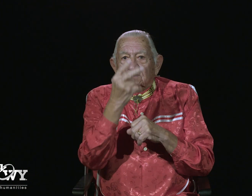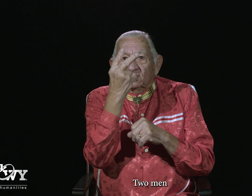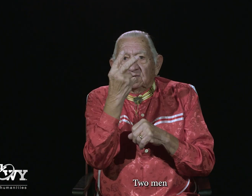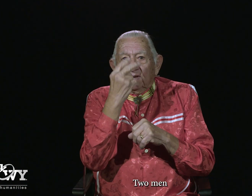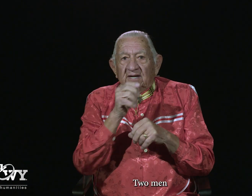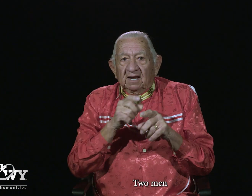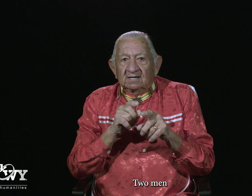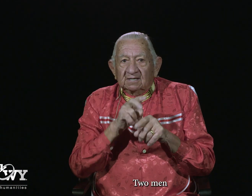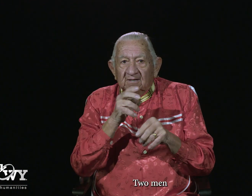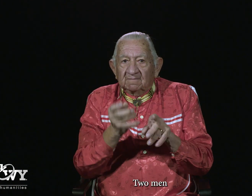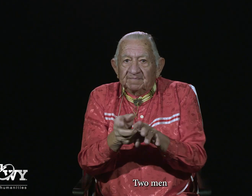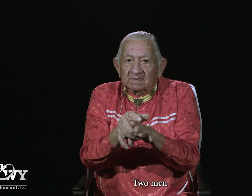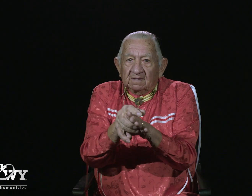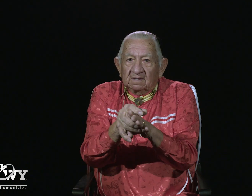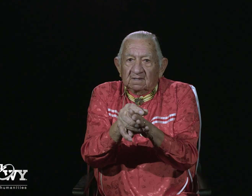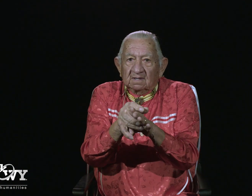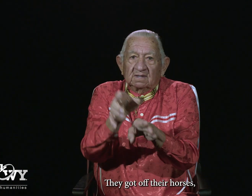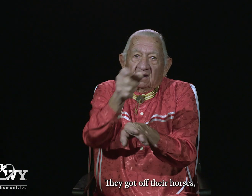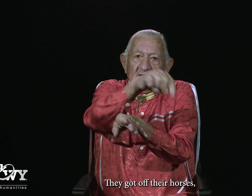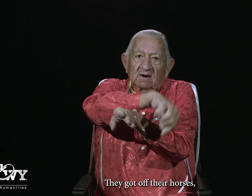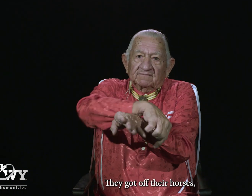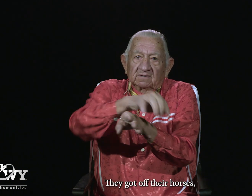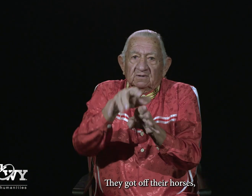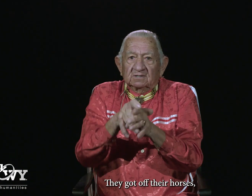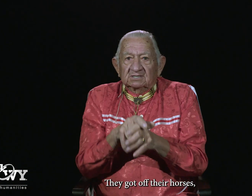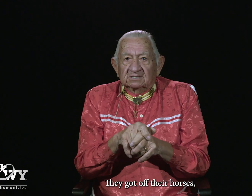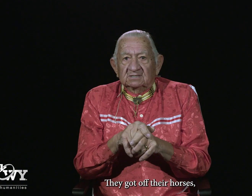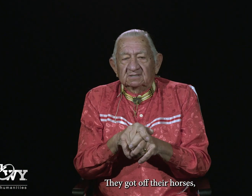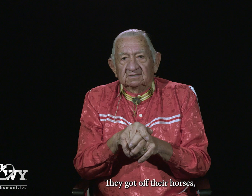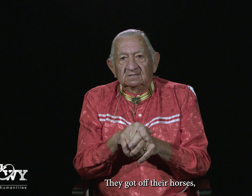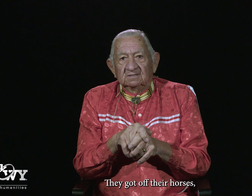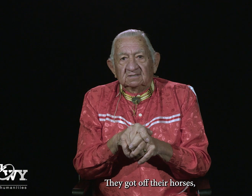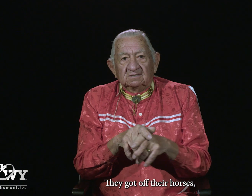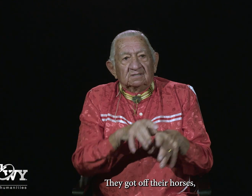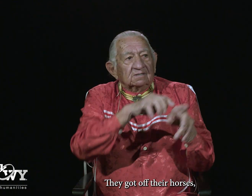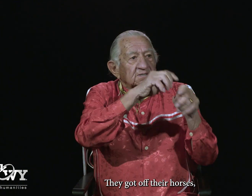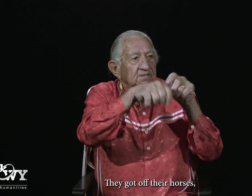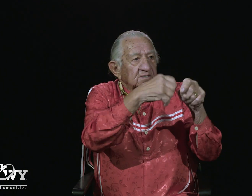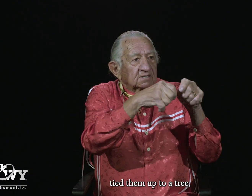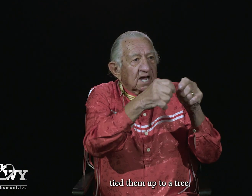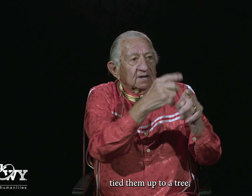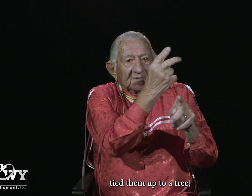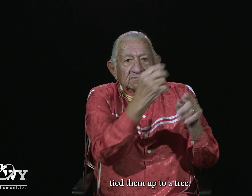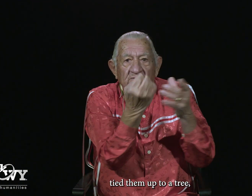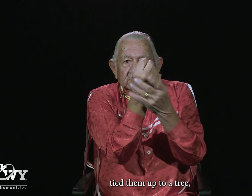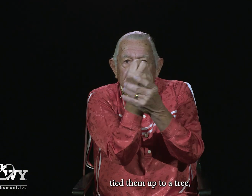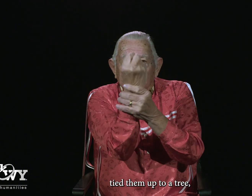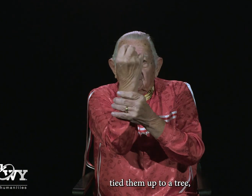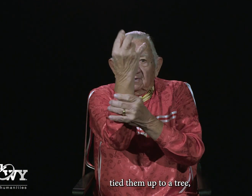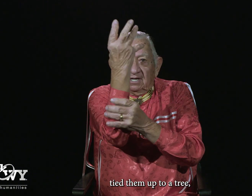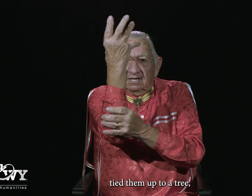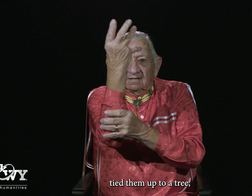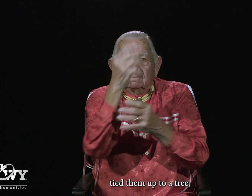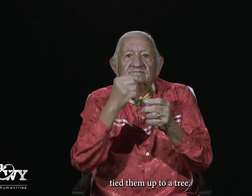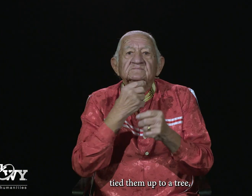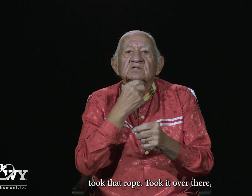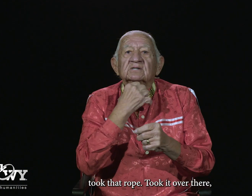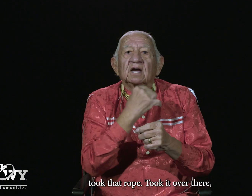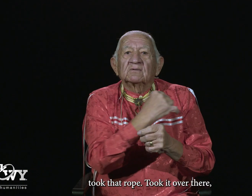2 men, they got off their horses, tied them up over to a tree, took that